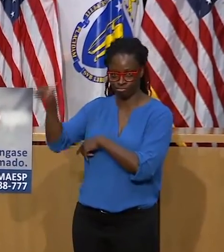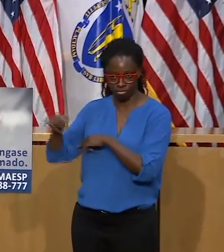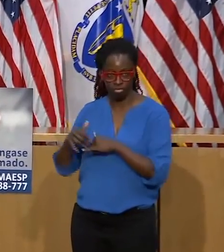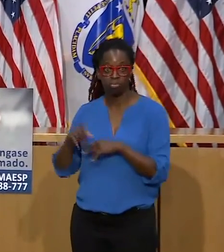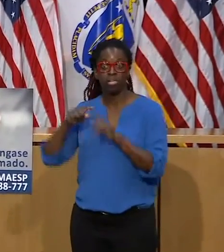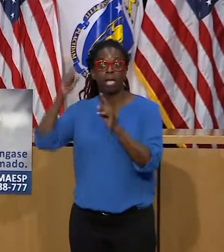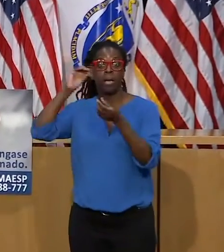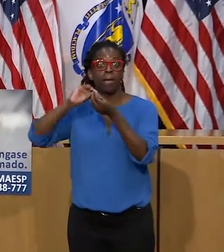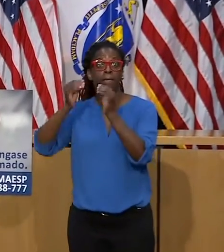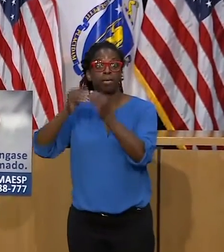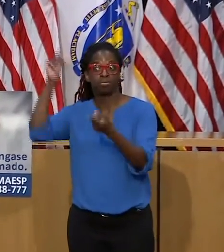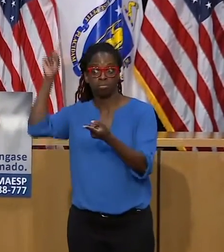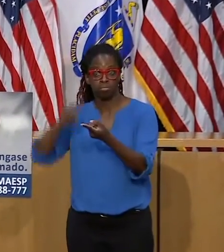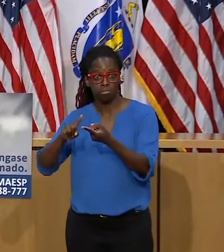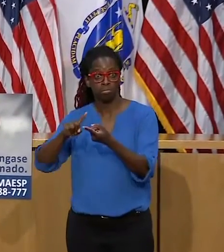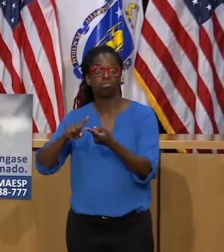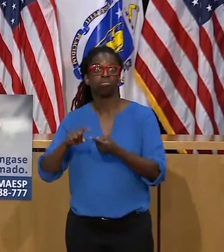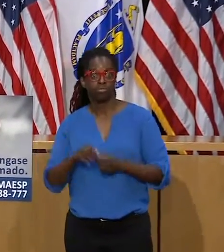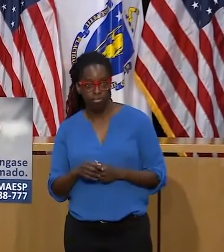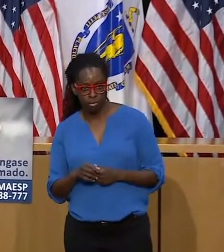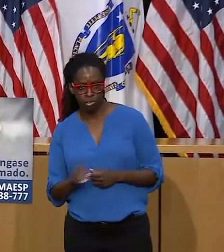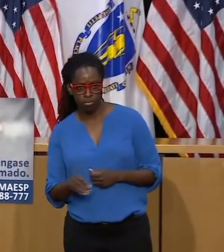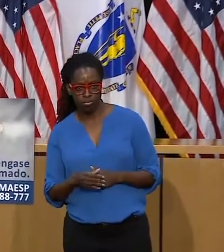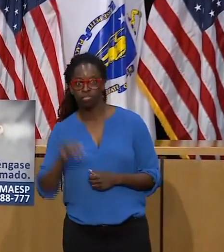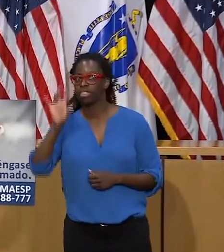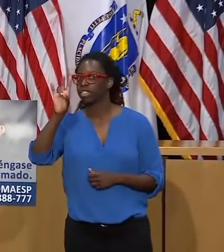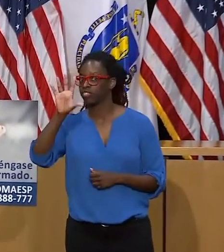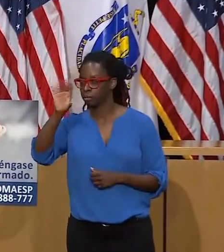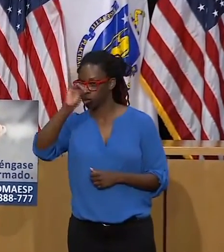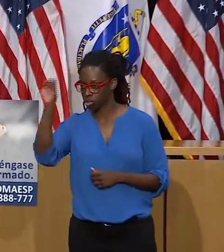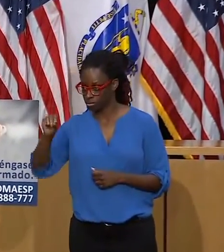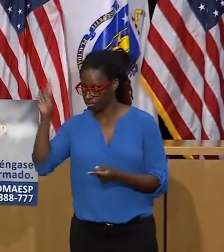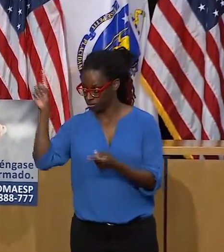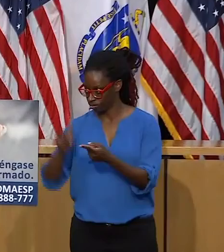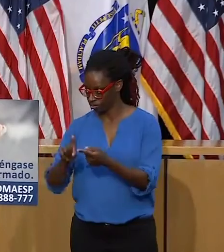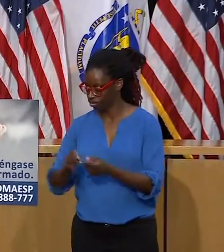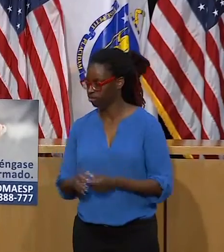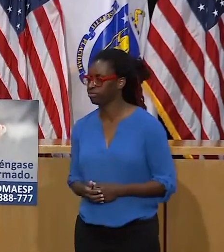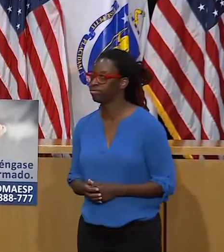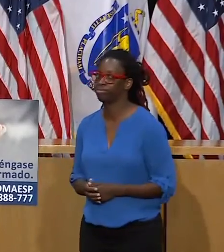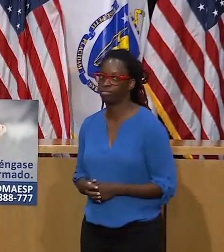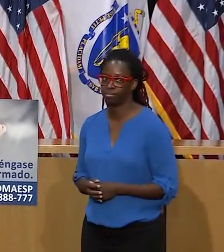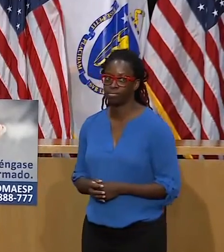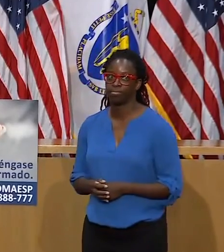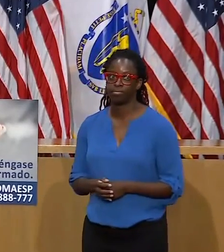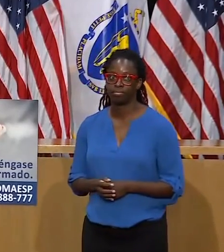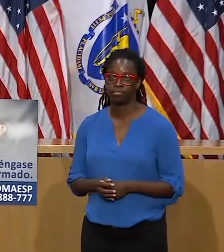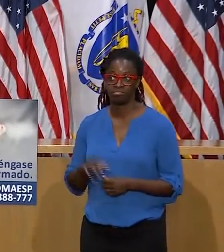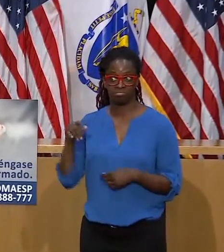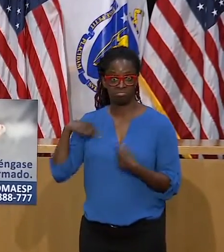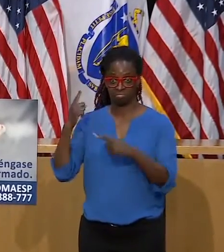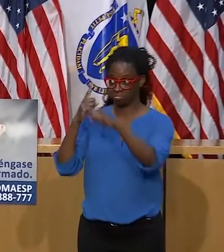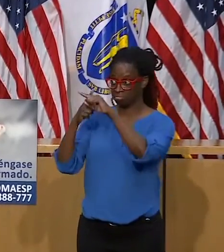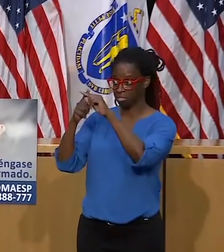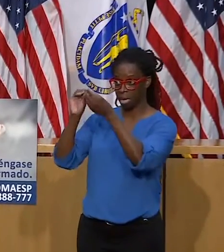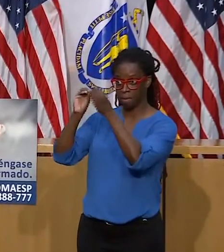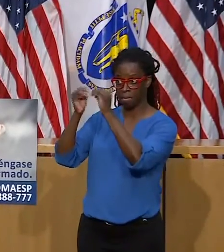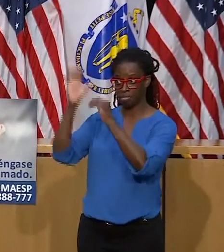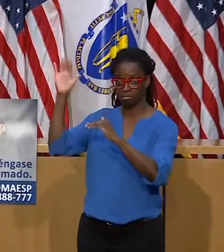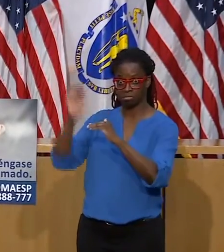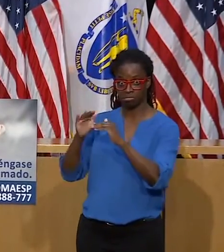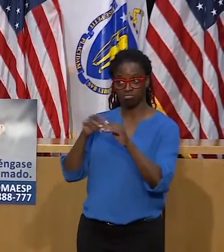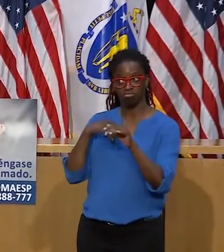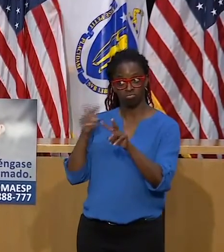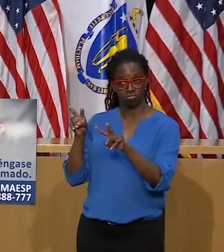We're obviously encouraged by all the progress that's been made here in Massachusetts over the course of the past several months. But